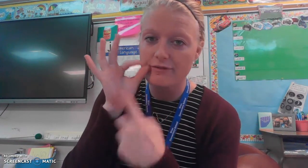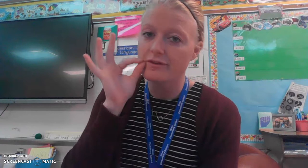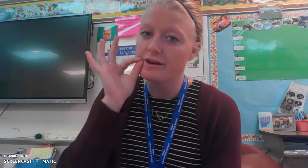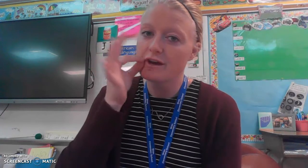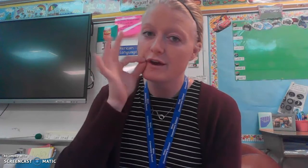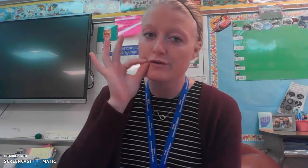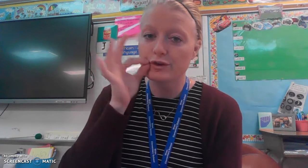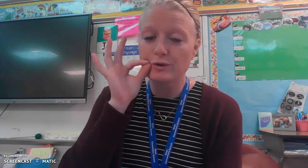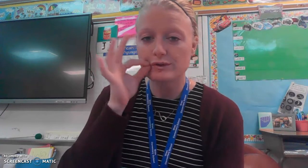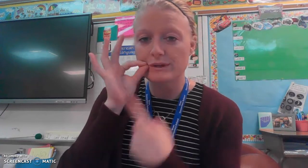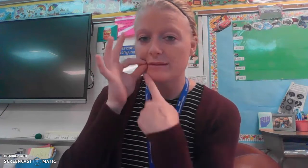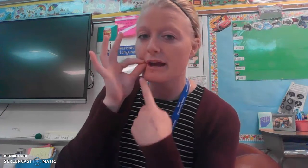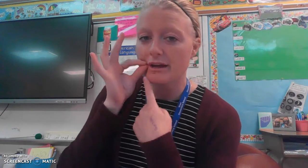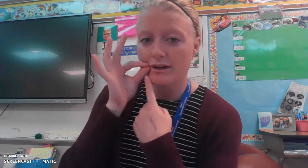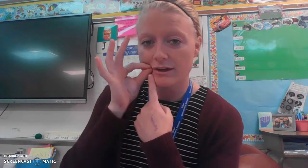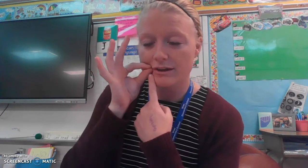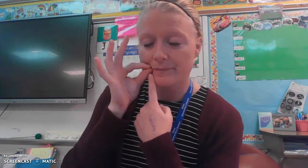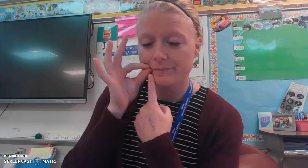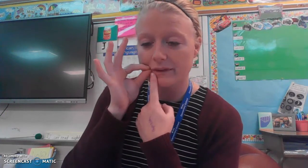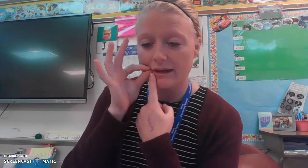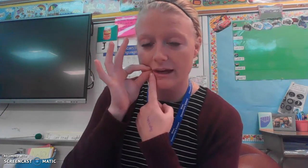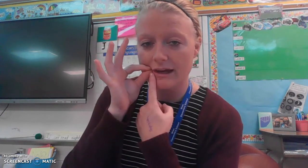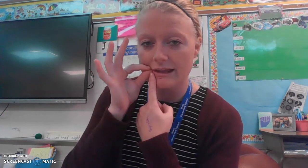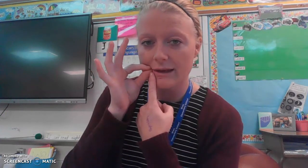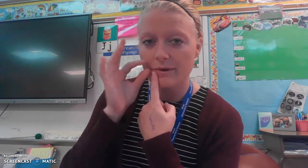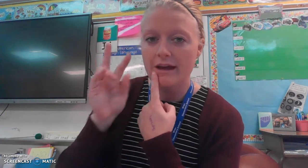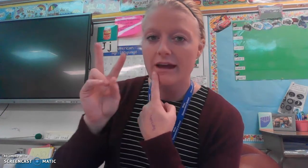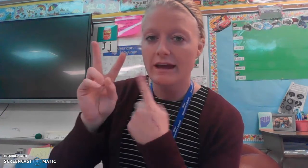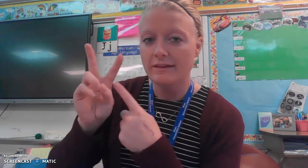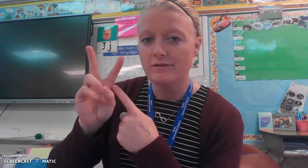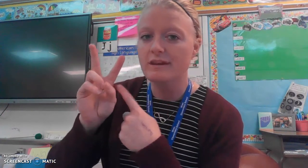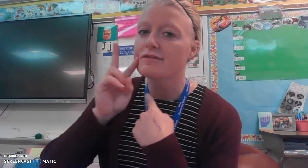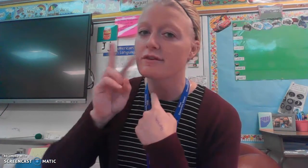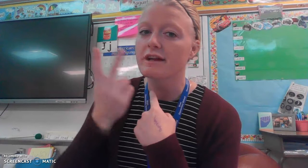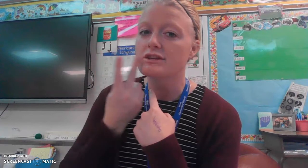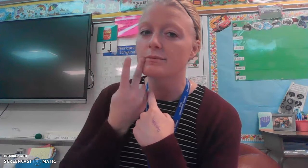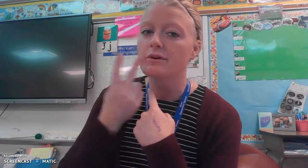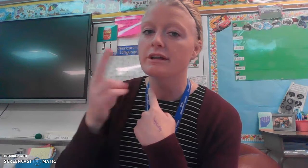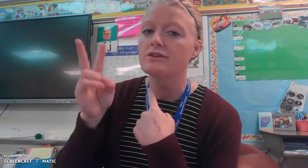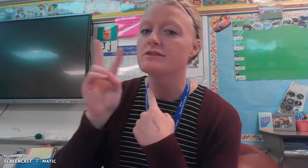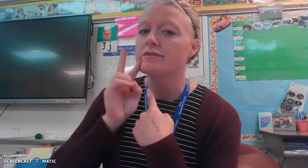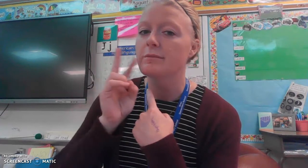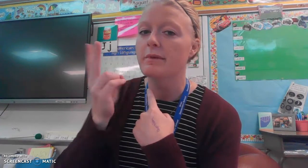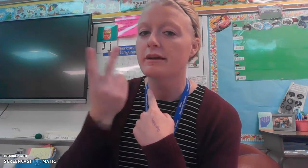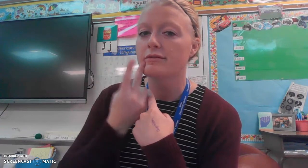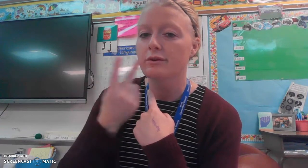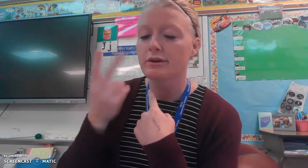F. Fruit, twist by your lip, and then V for vegetable, and you just flip it back and forth.